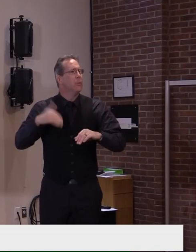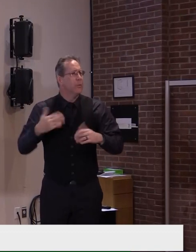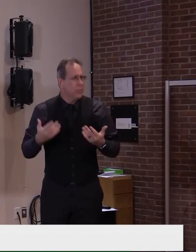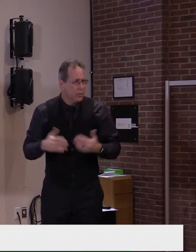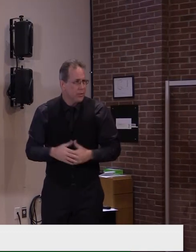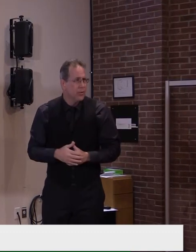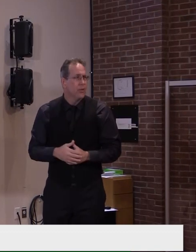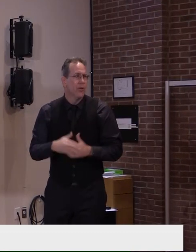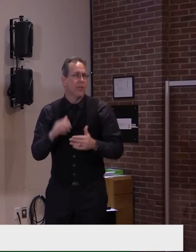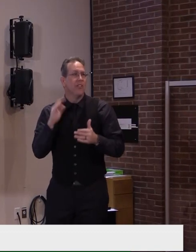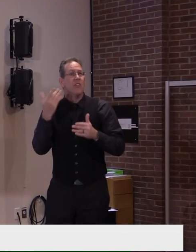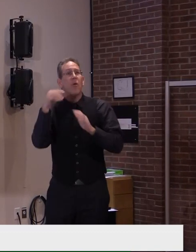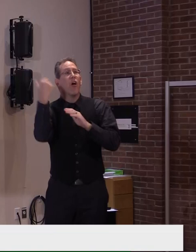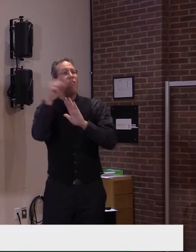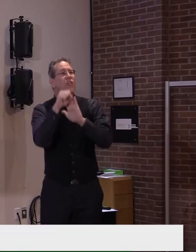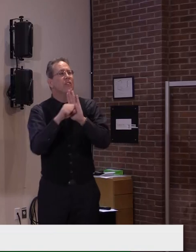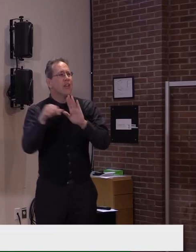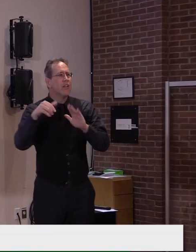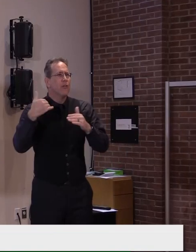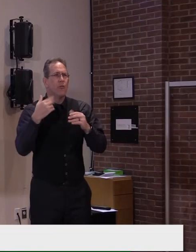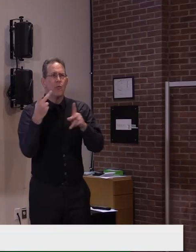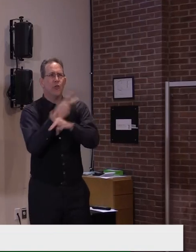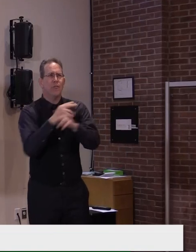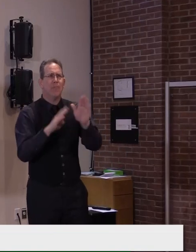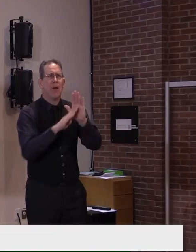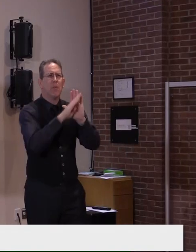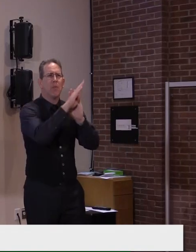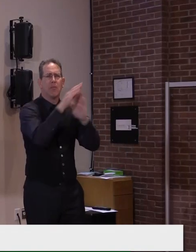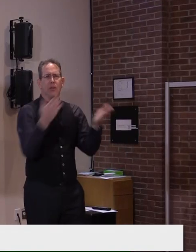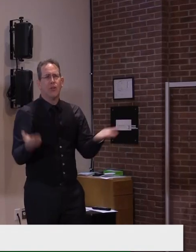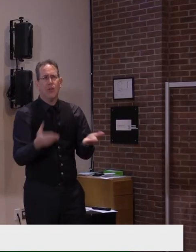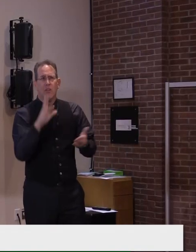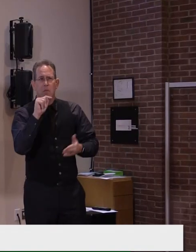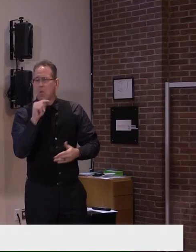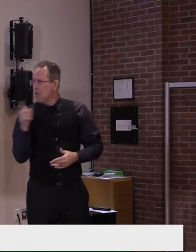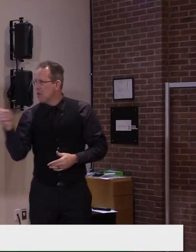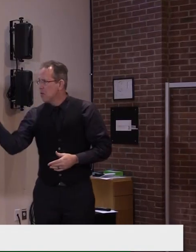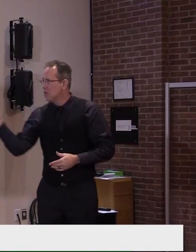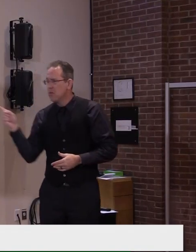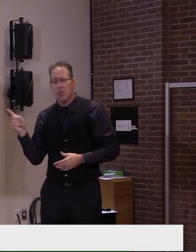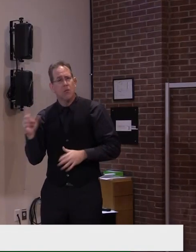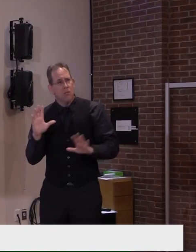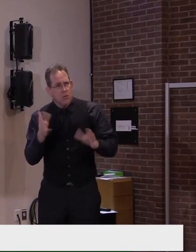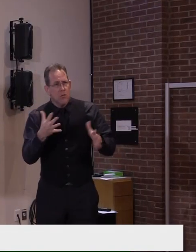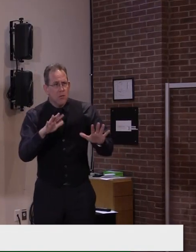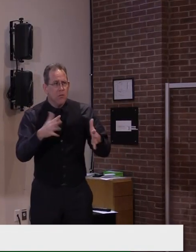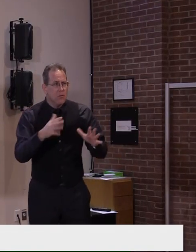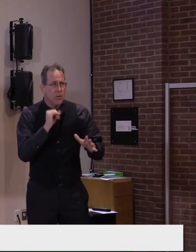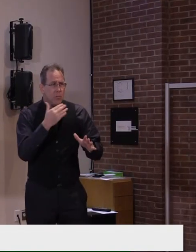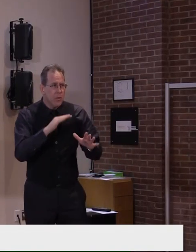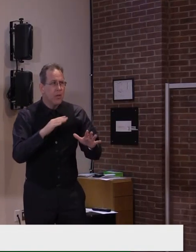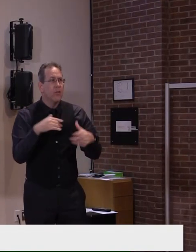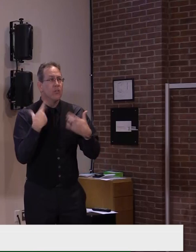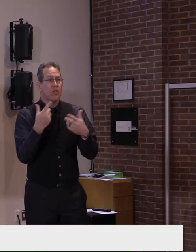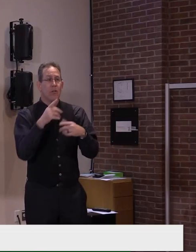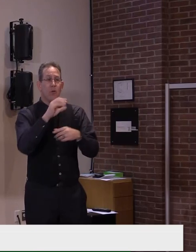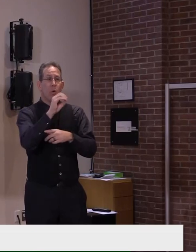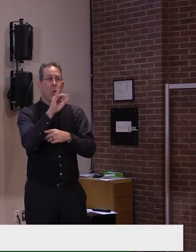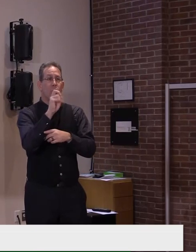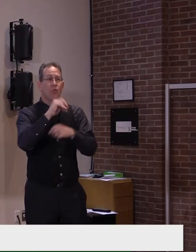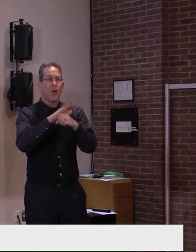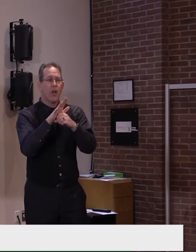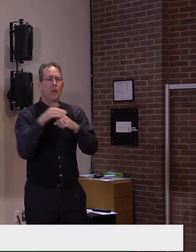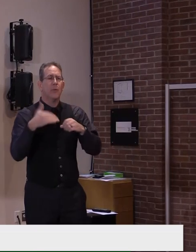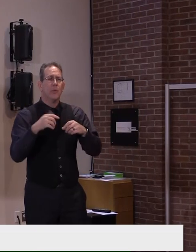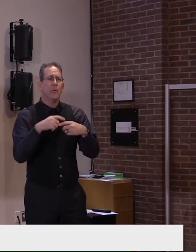rise in parts of the country and generally across the entire country, fueled by the Omicron variant. But nationally, and